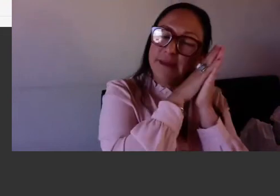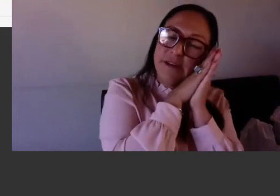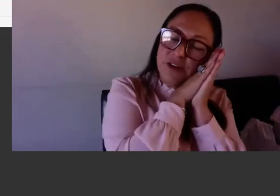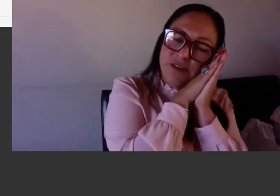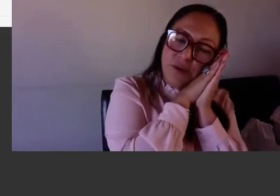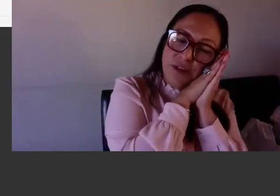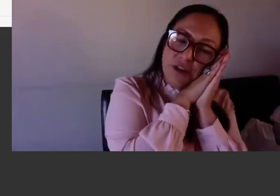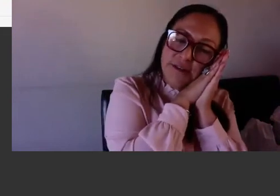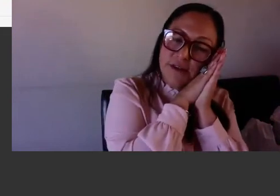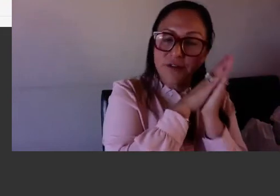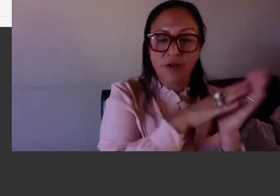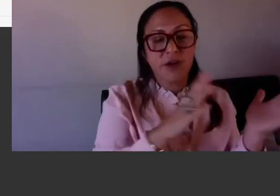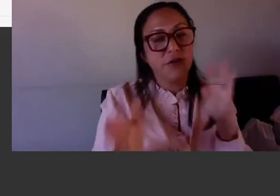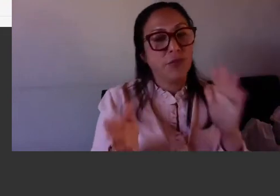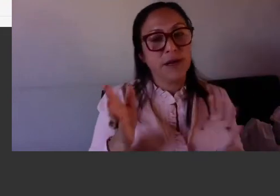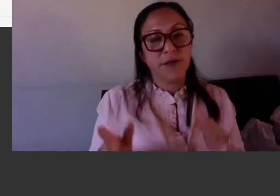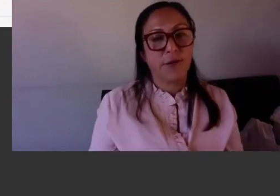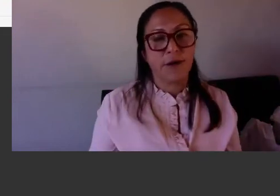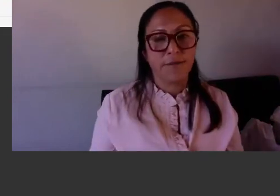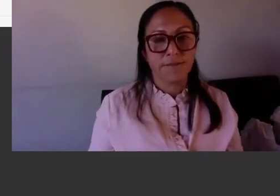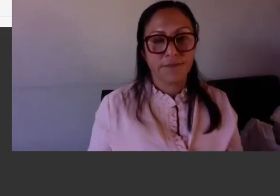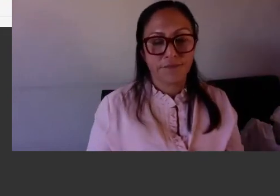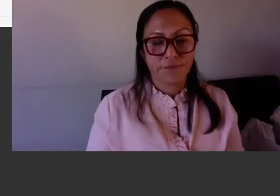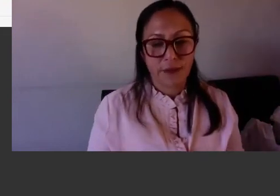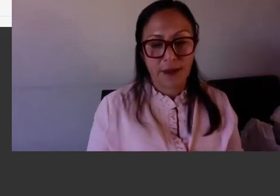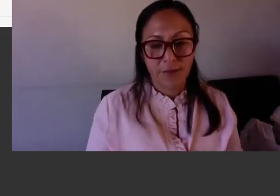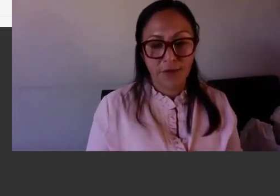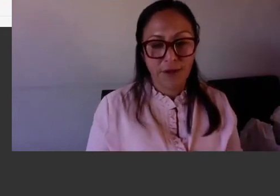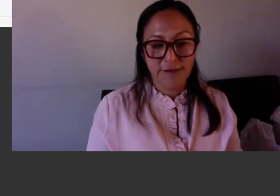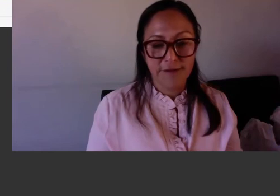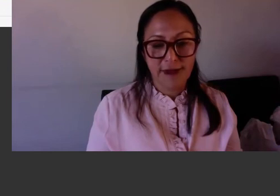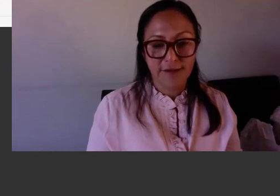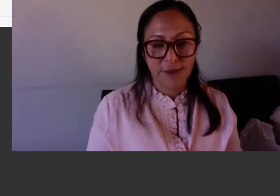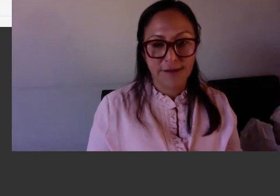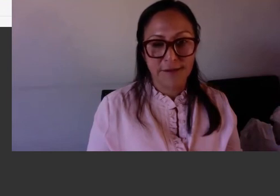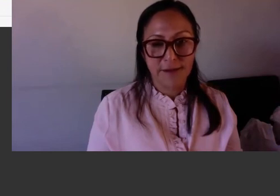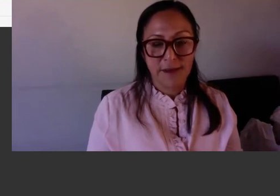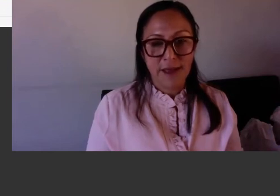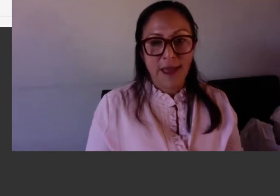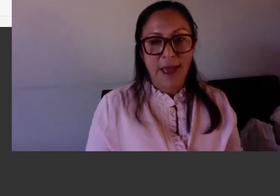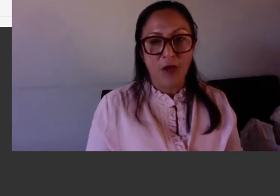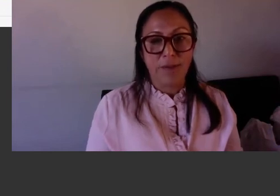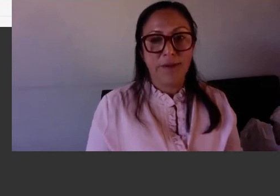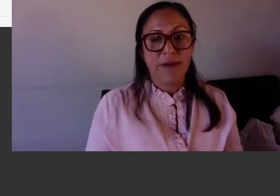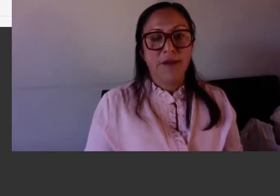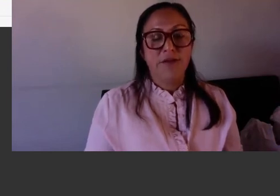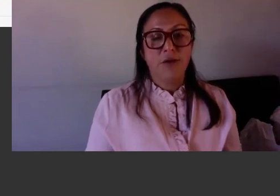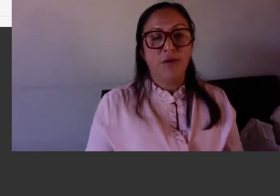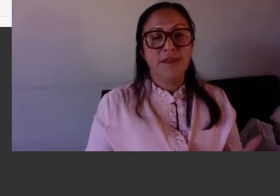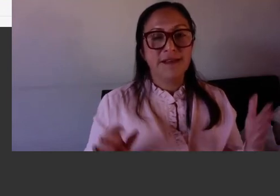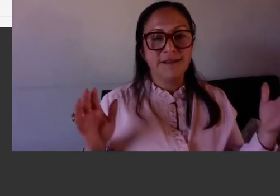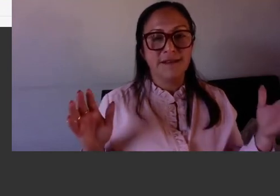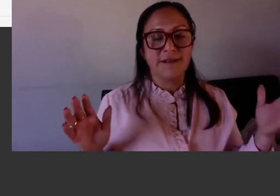Babies tend to do this one a little easier, so you could do one either or. And we'll move on to the next one. Help.